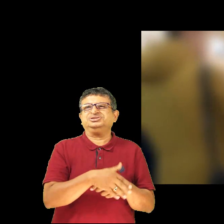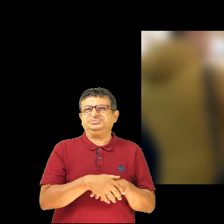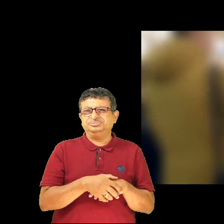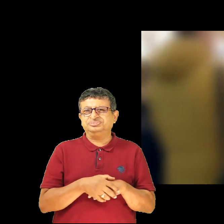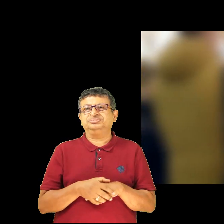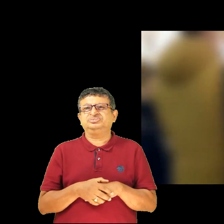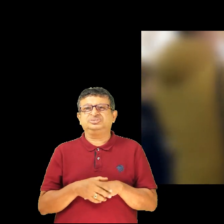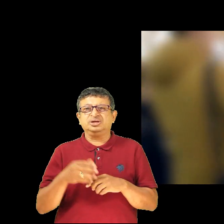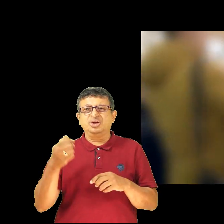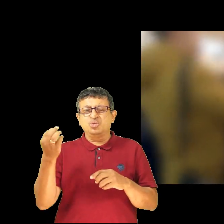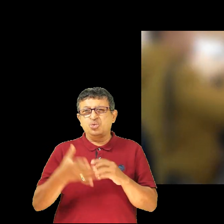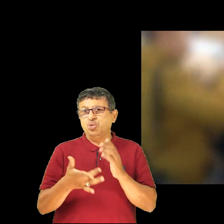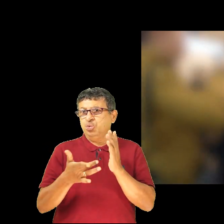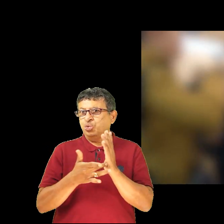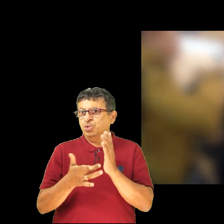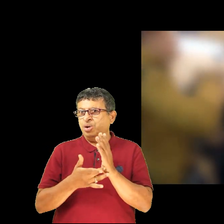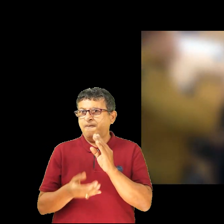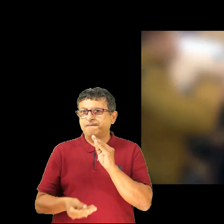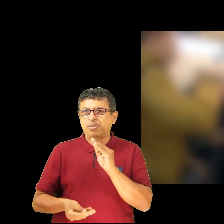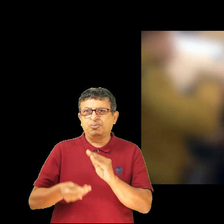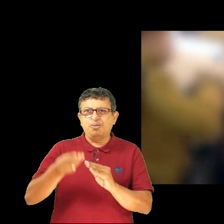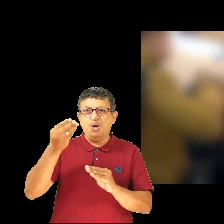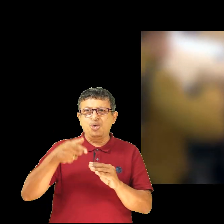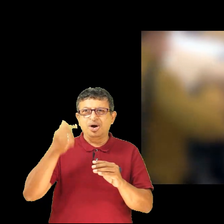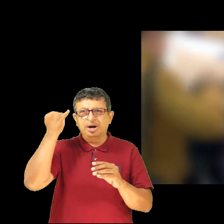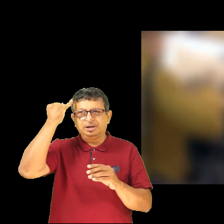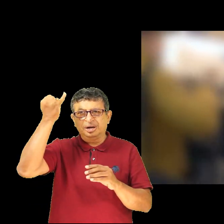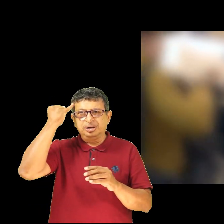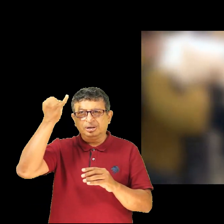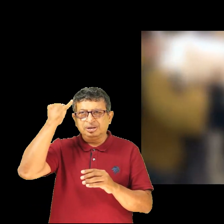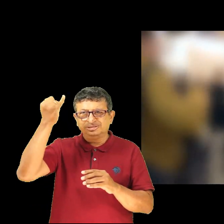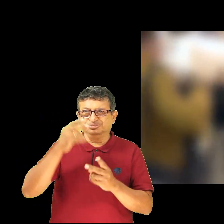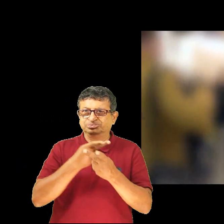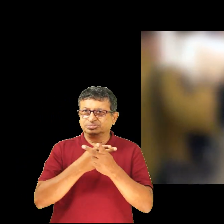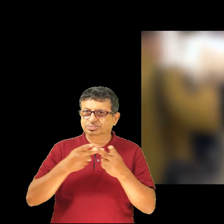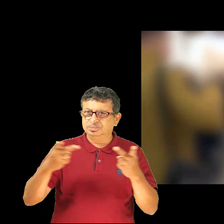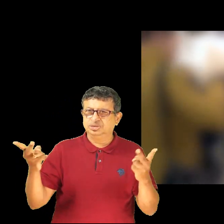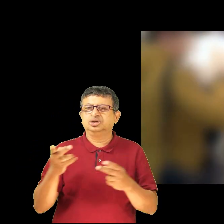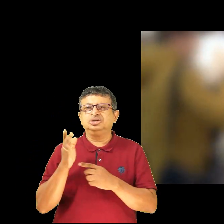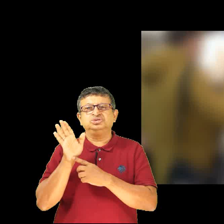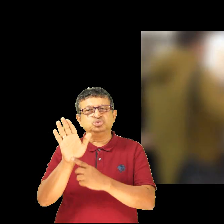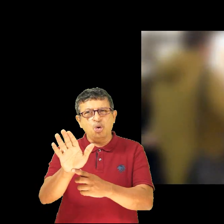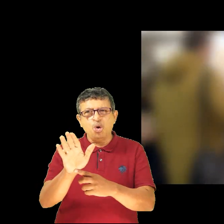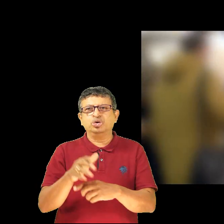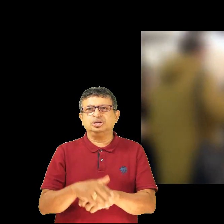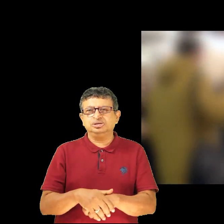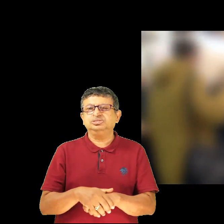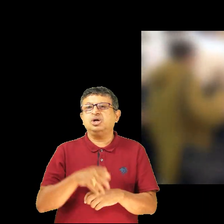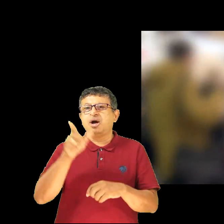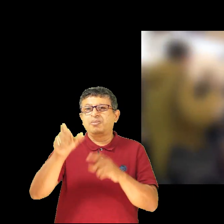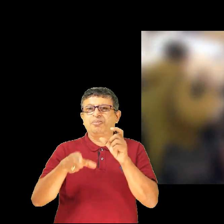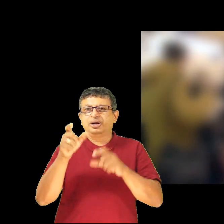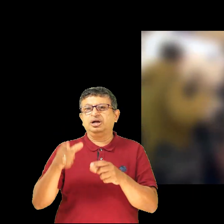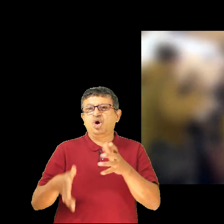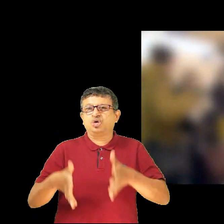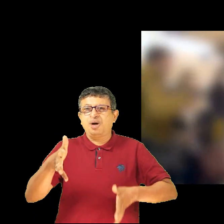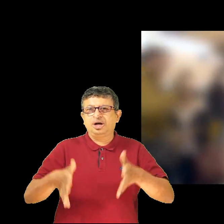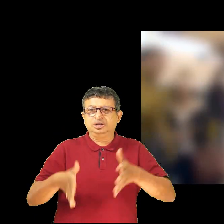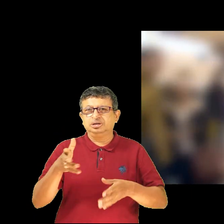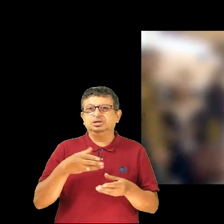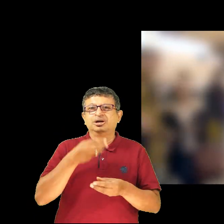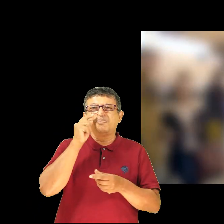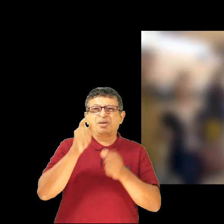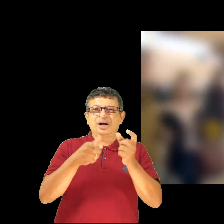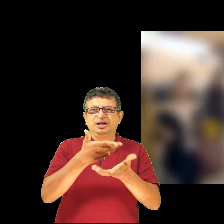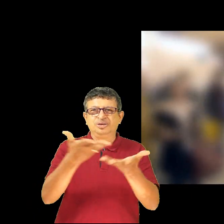think they're necessary? Let us know in the comment section down below. With all that said and done, I hope you all have a great day, and I will see you all next time.